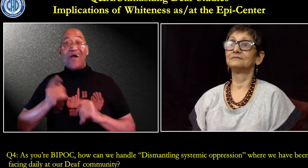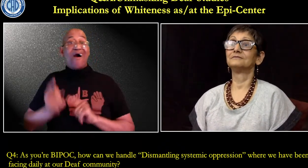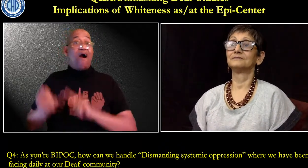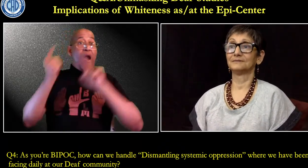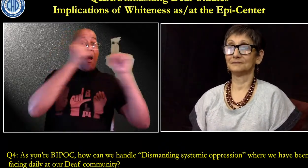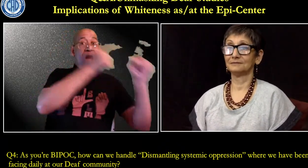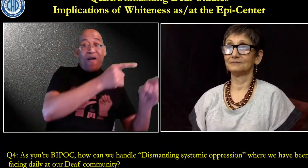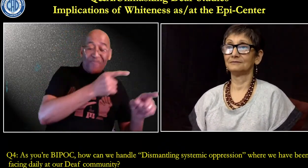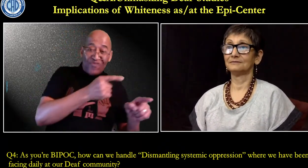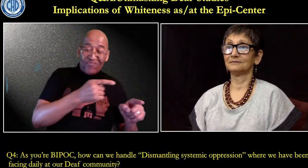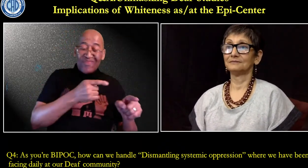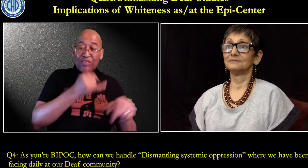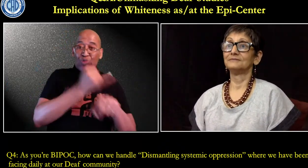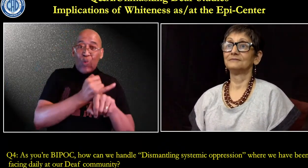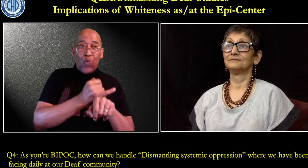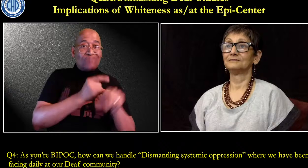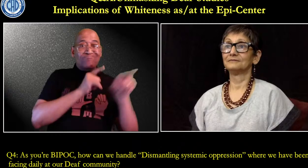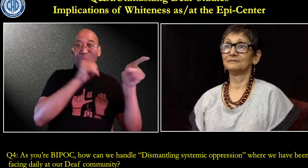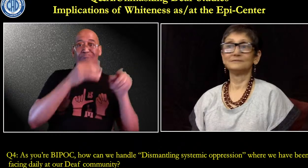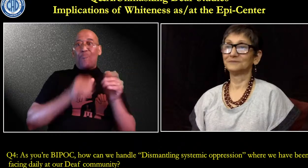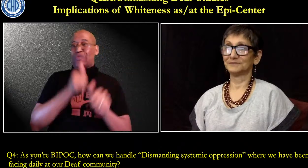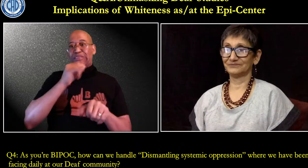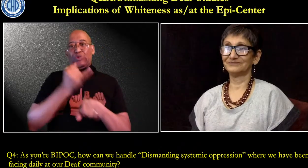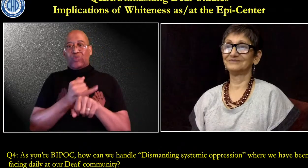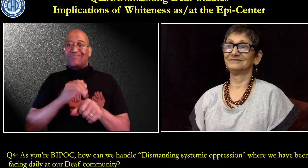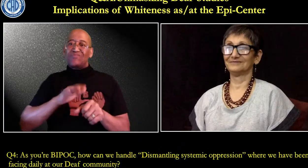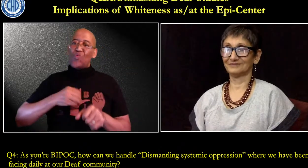and their environment and their community.